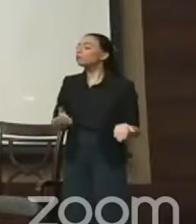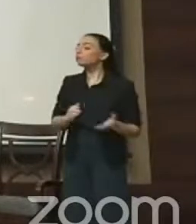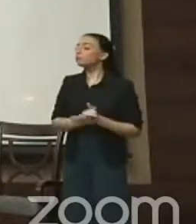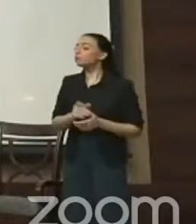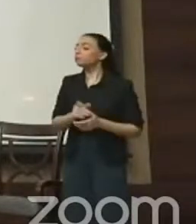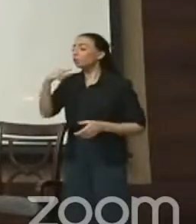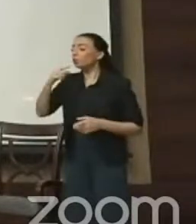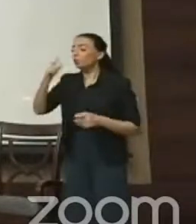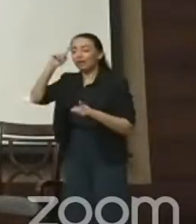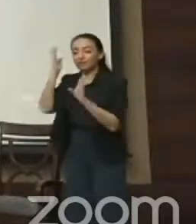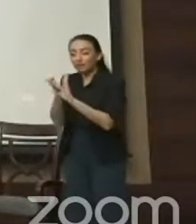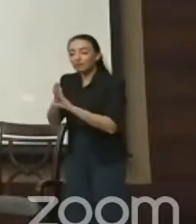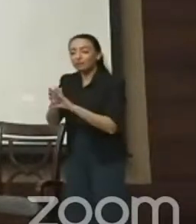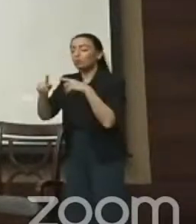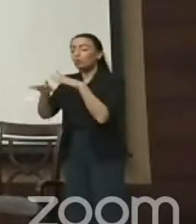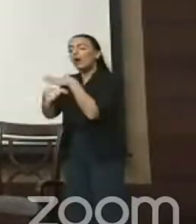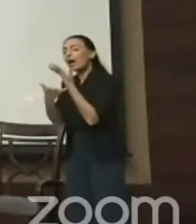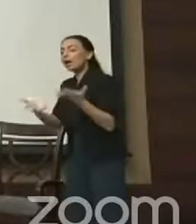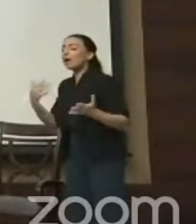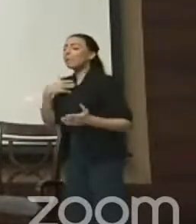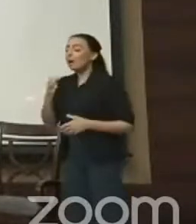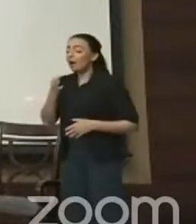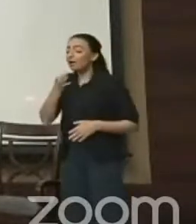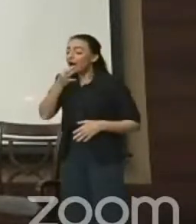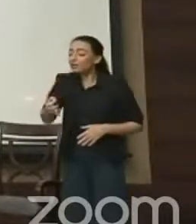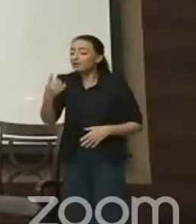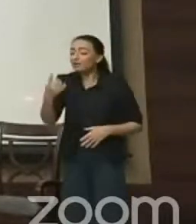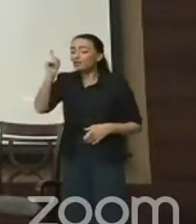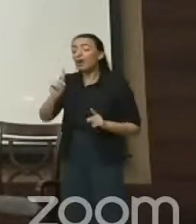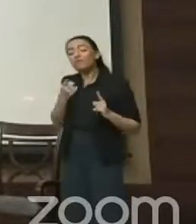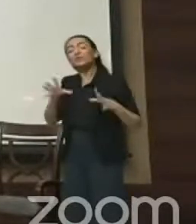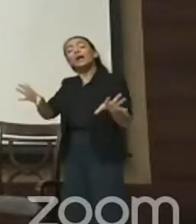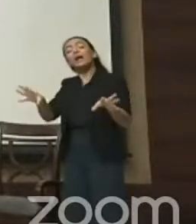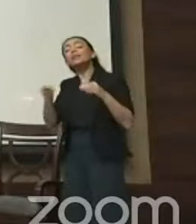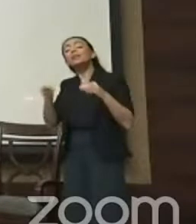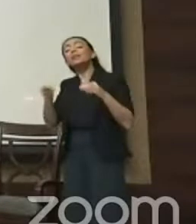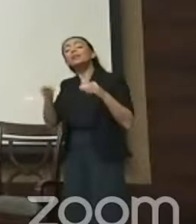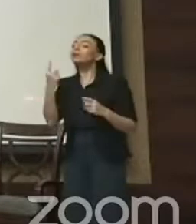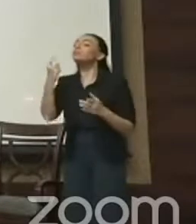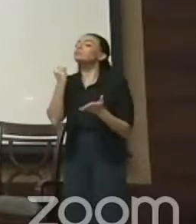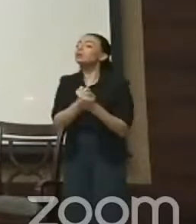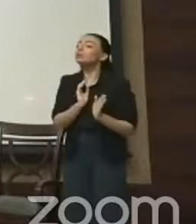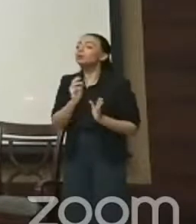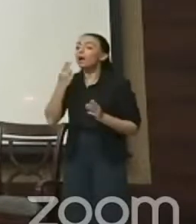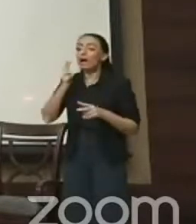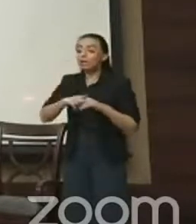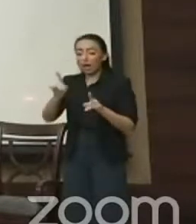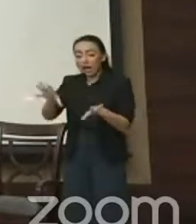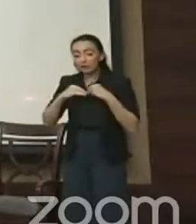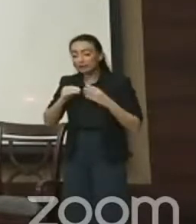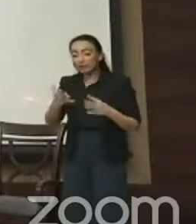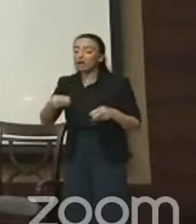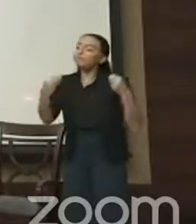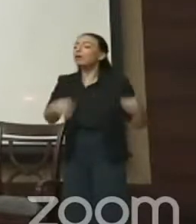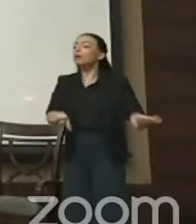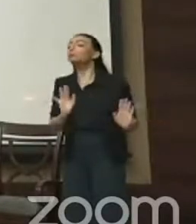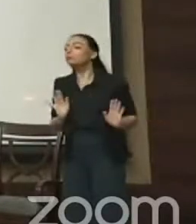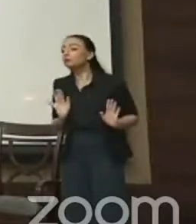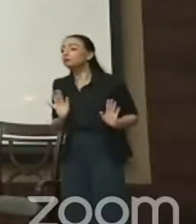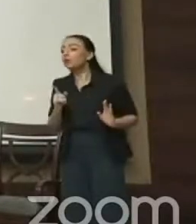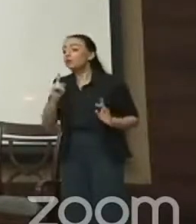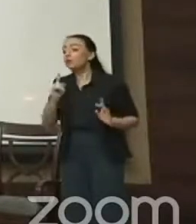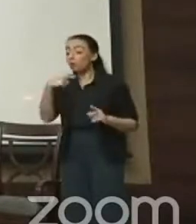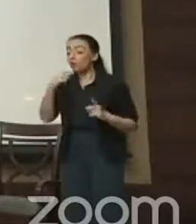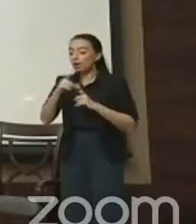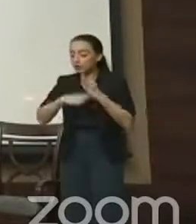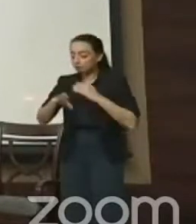with disability, child with disability, that you have to accept first. If you don't accept, leave it here. Let us take him to the institution where he